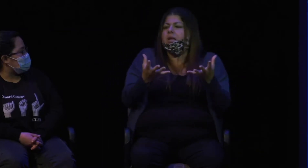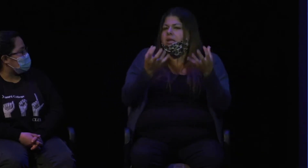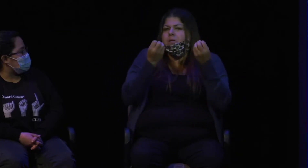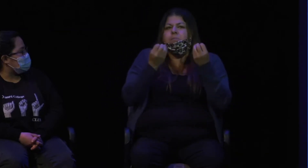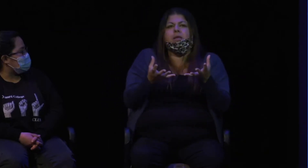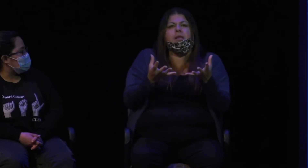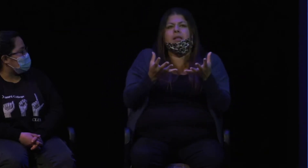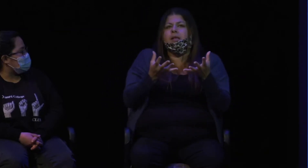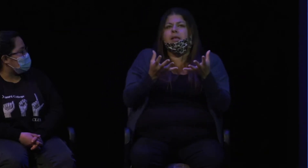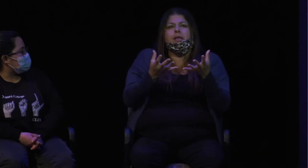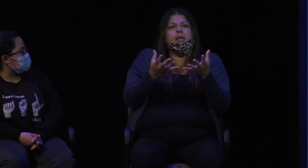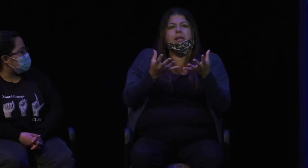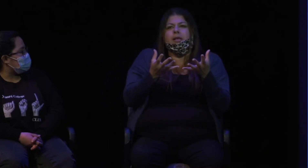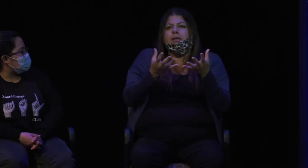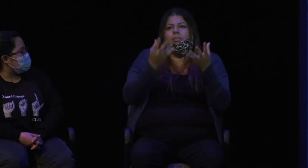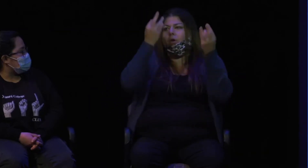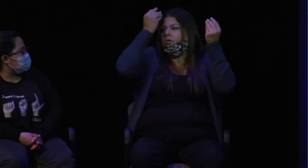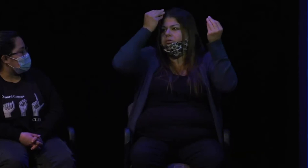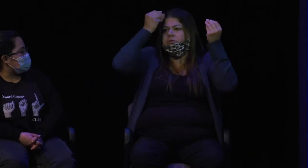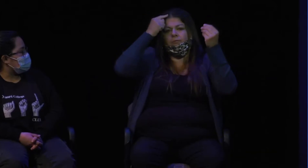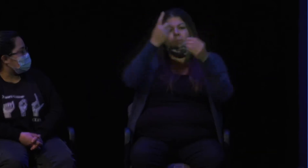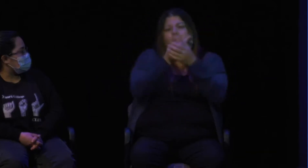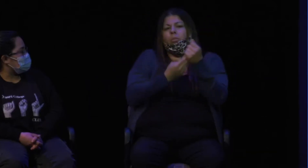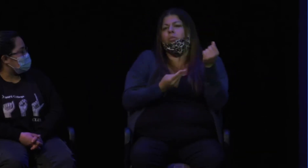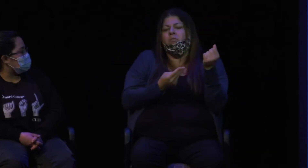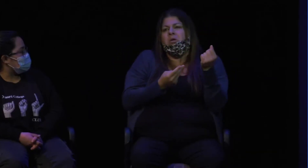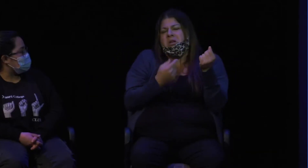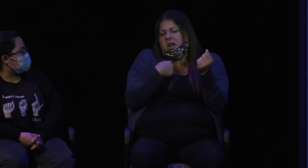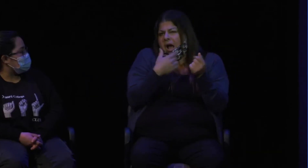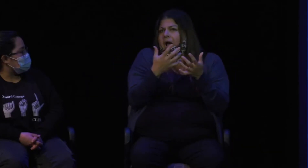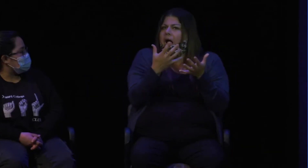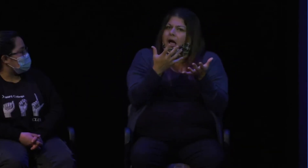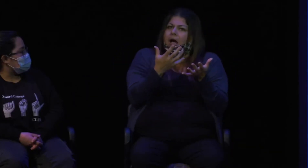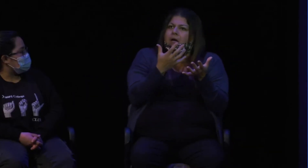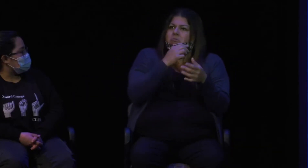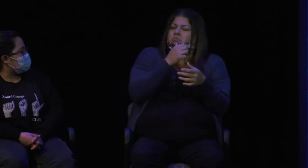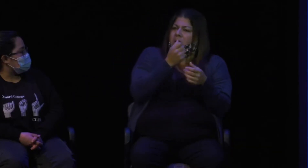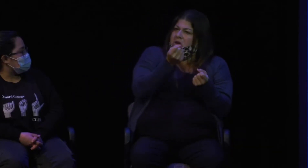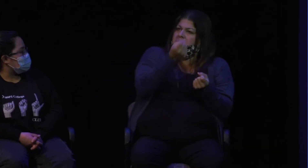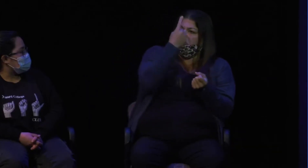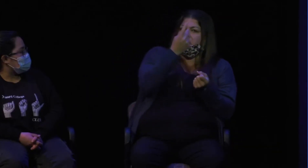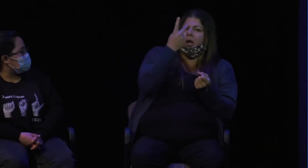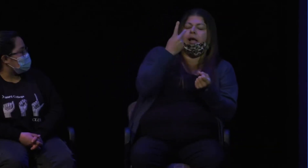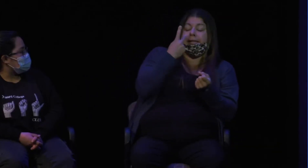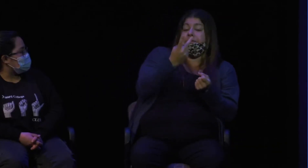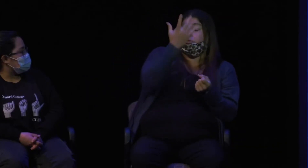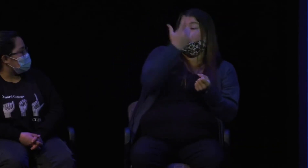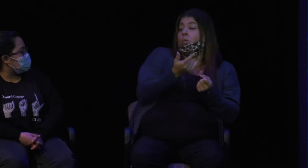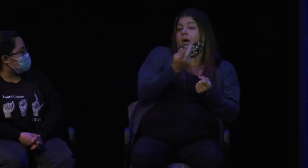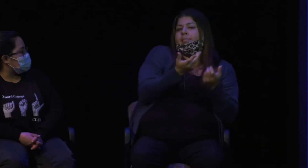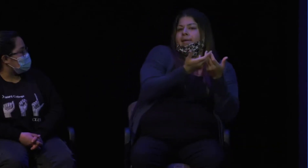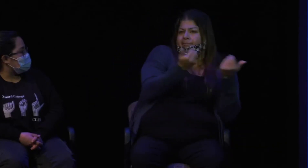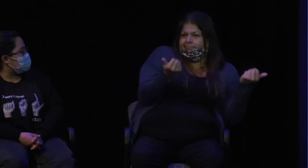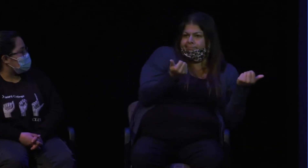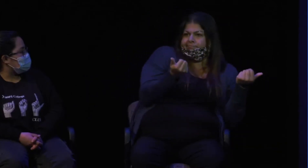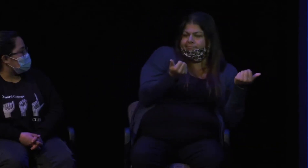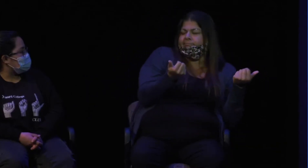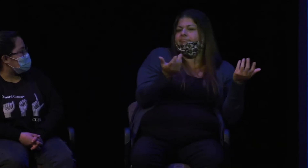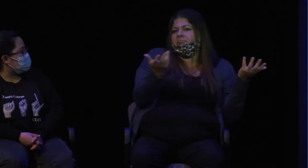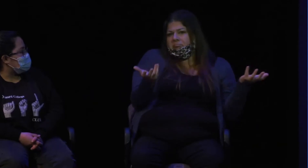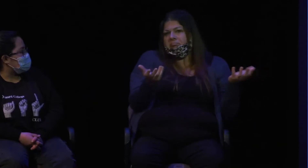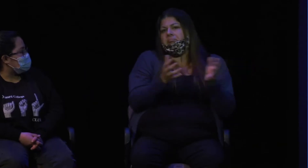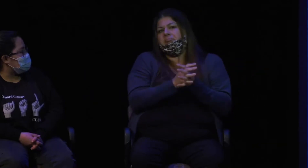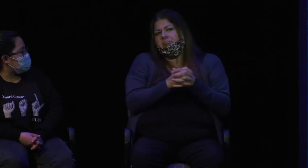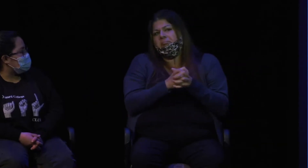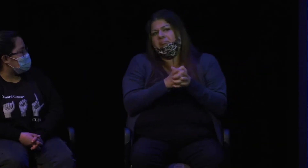forth? Or there's just so many things to consider, and how much that relationship changed for both of them. So I understand and I